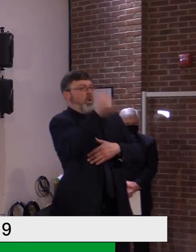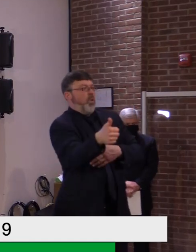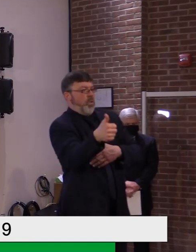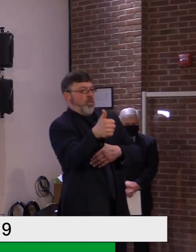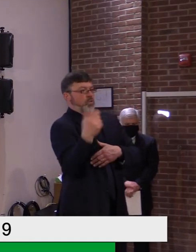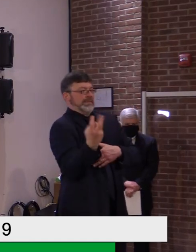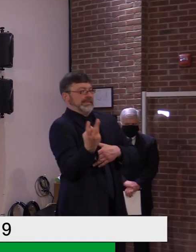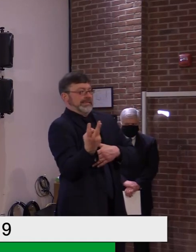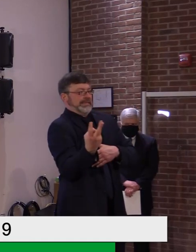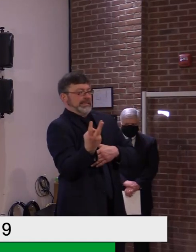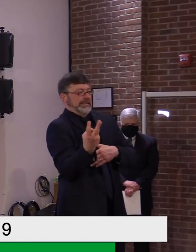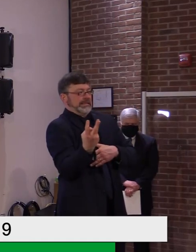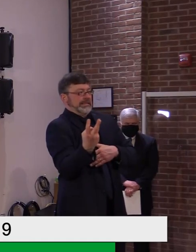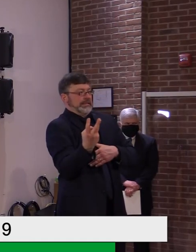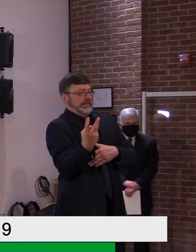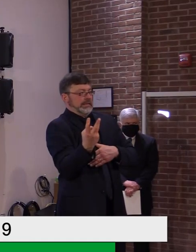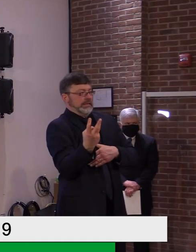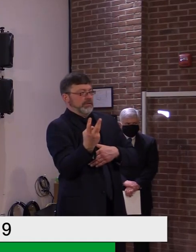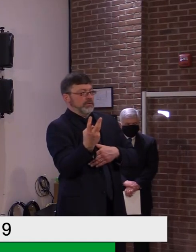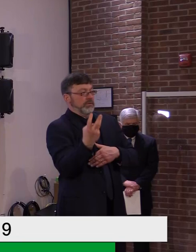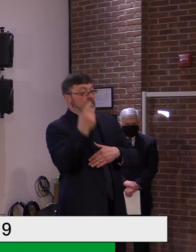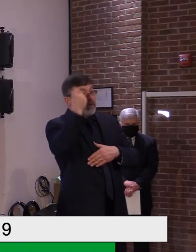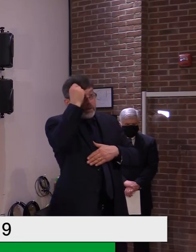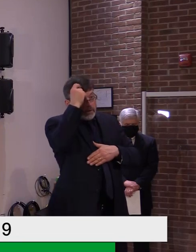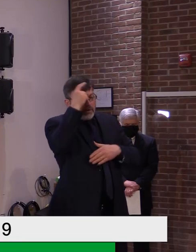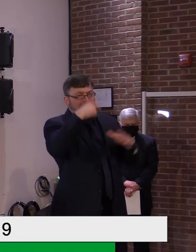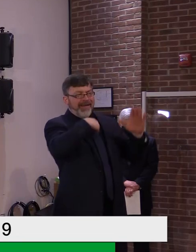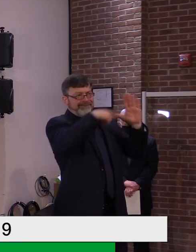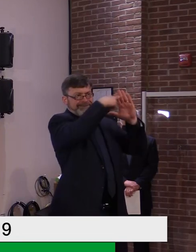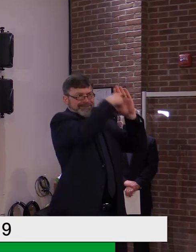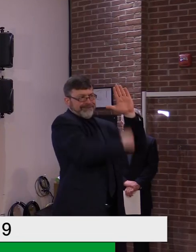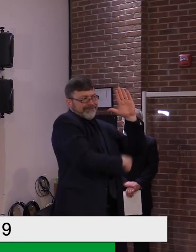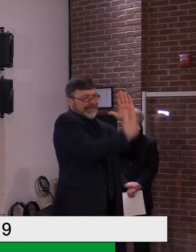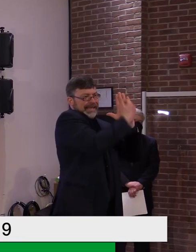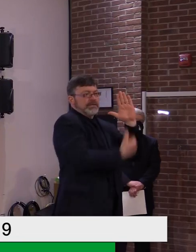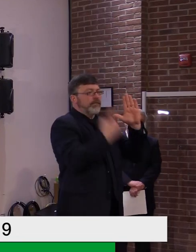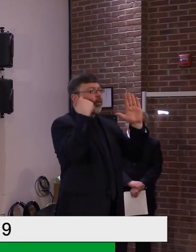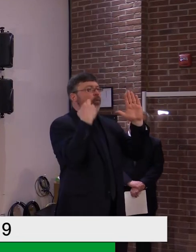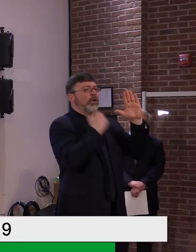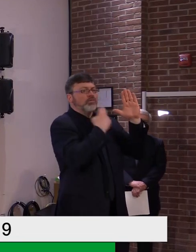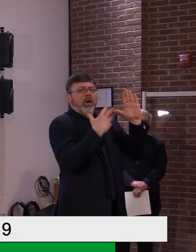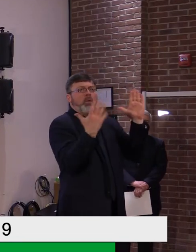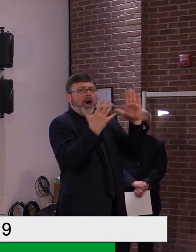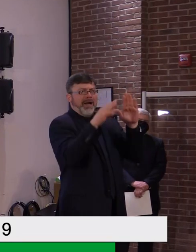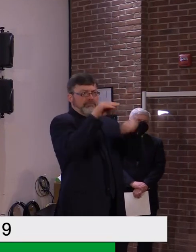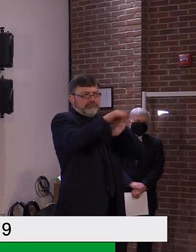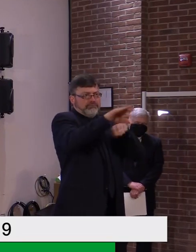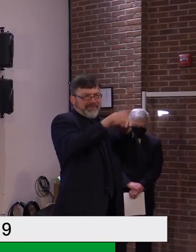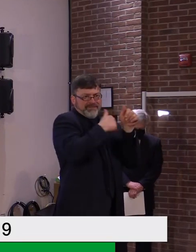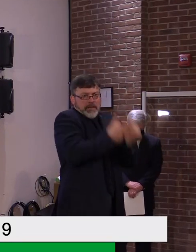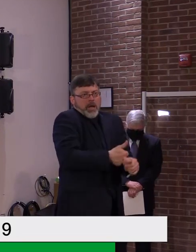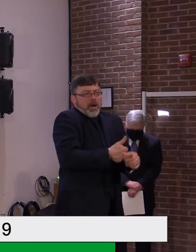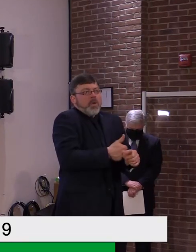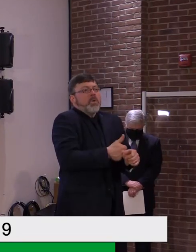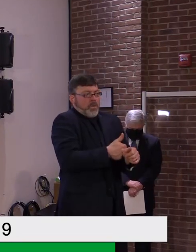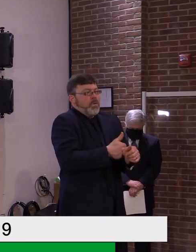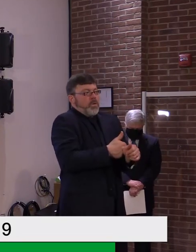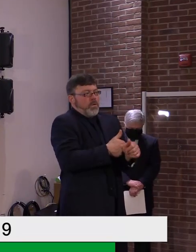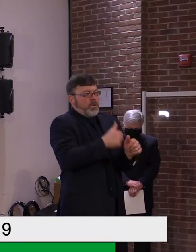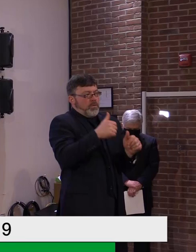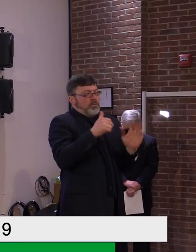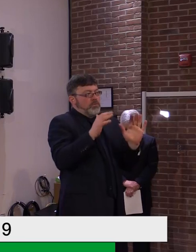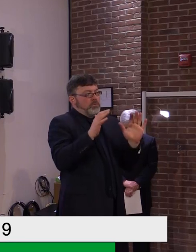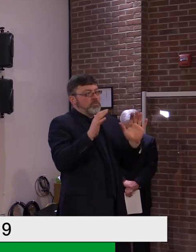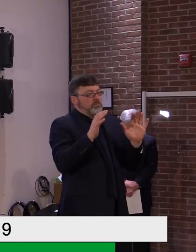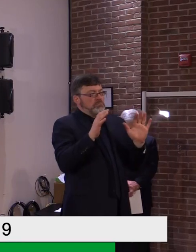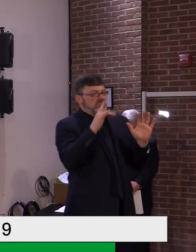to follow the restaurant guidance. And what that means is that their patrons need to be seated, and they need to be